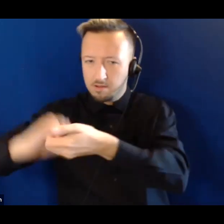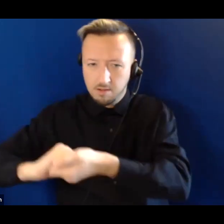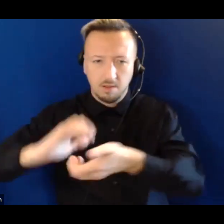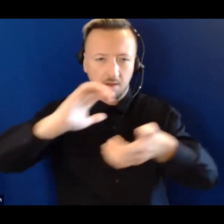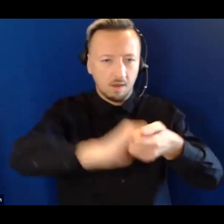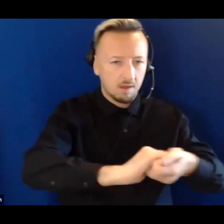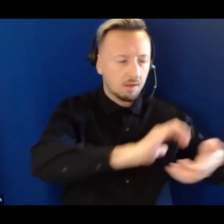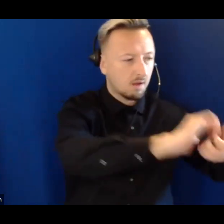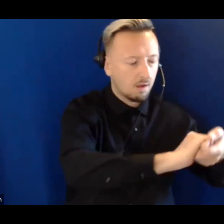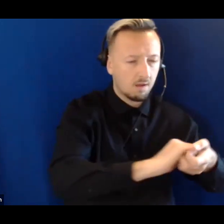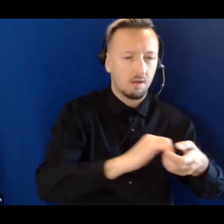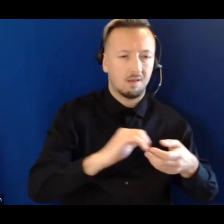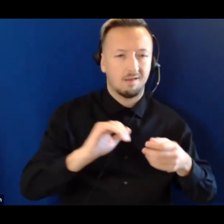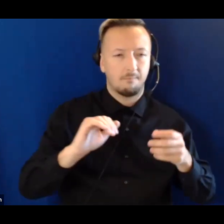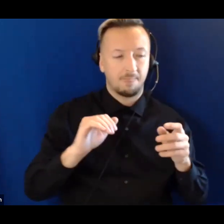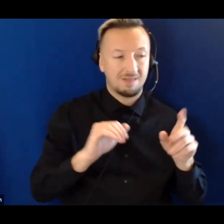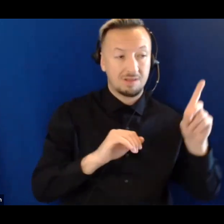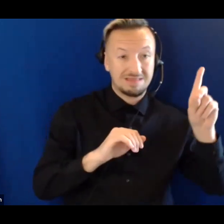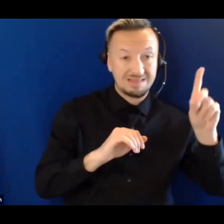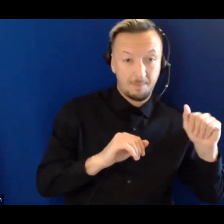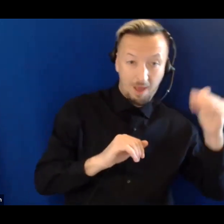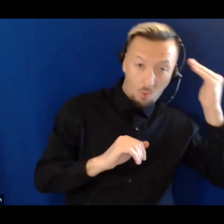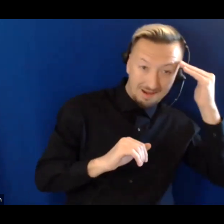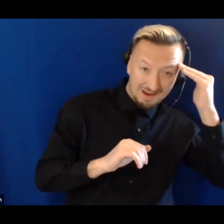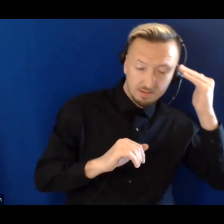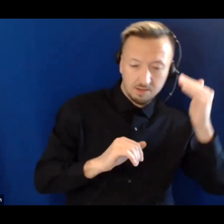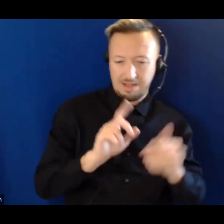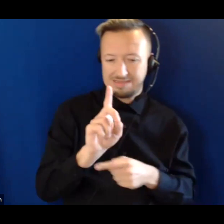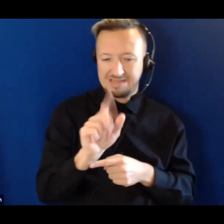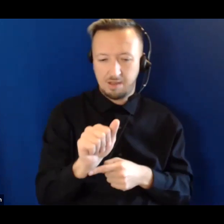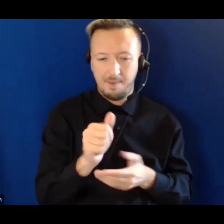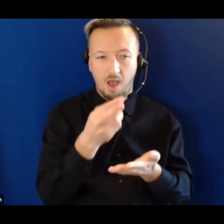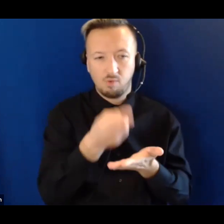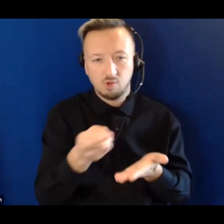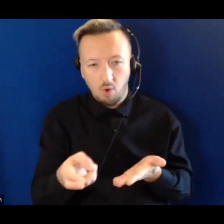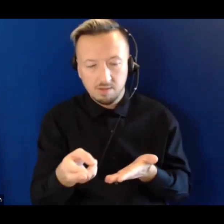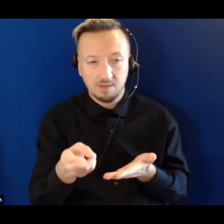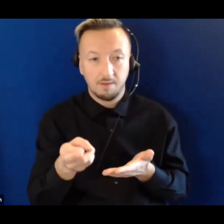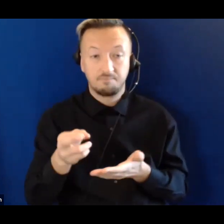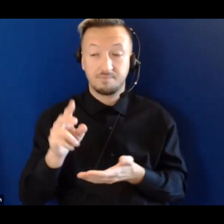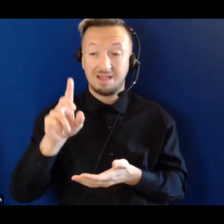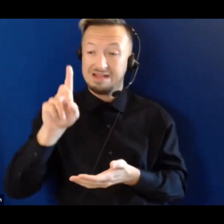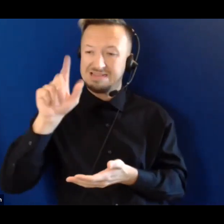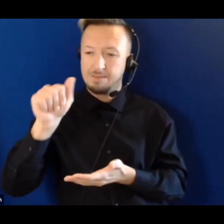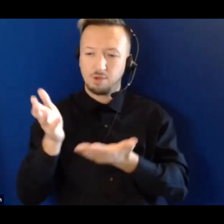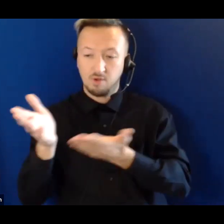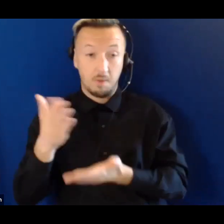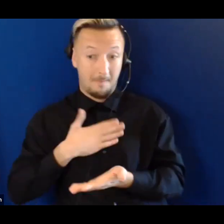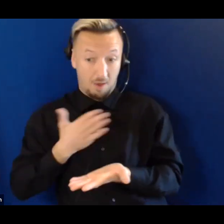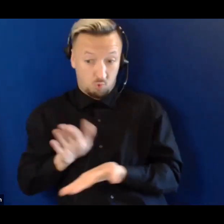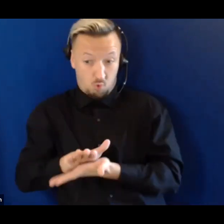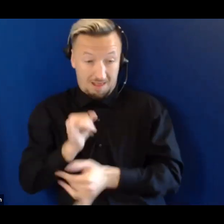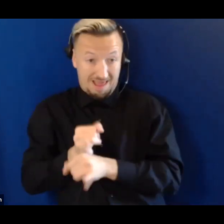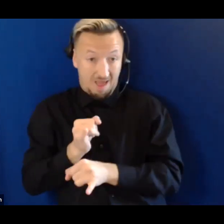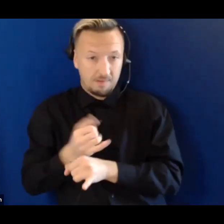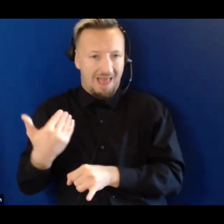gap between disability awareness, disability resources. I have a disability services on my campus, but really